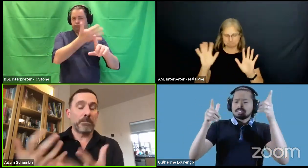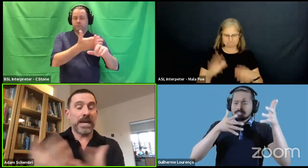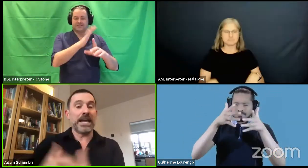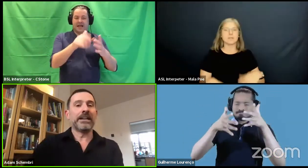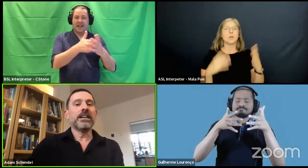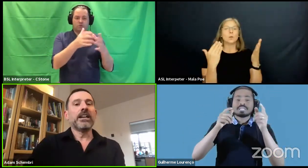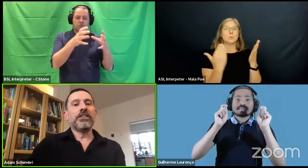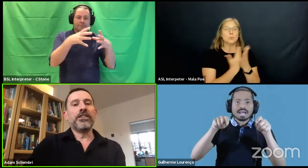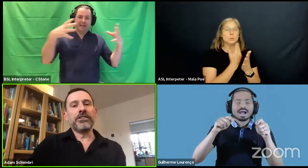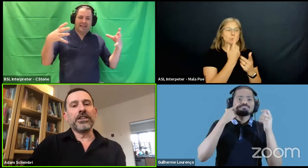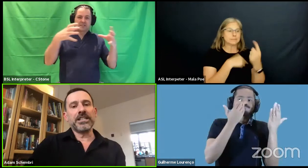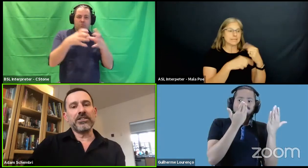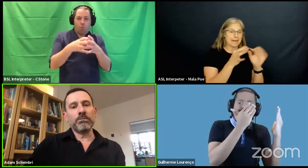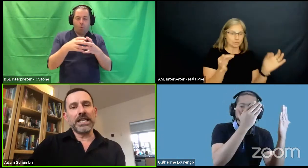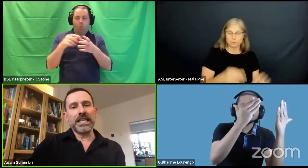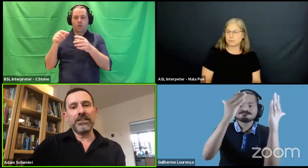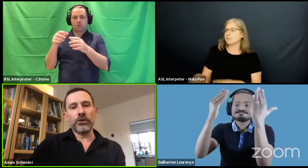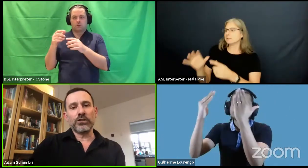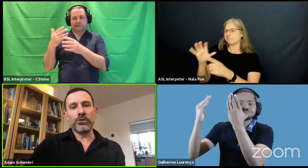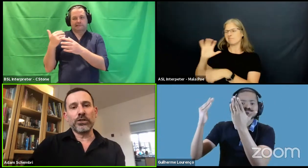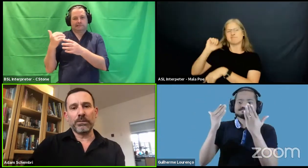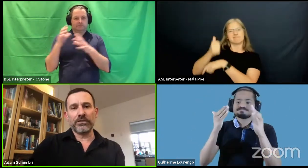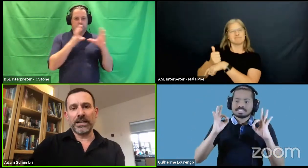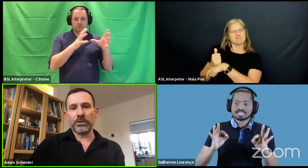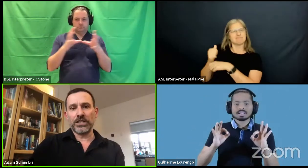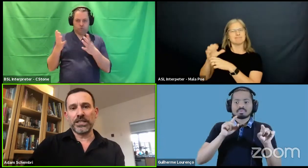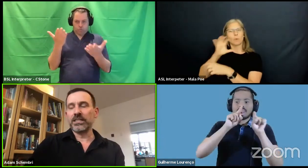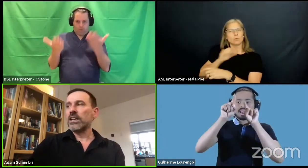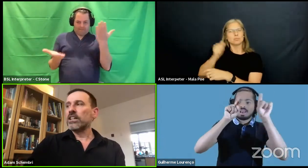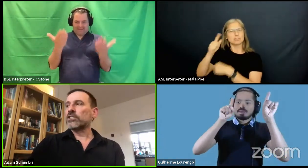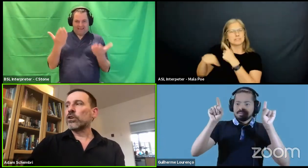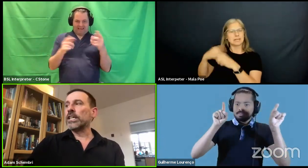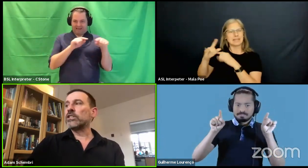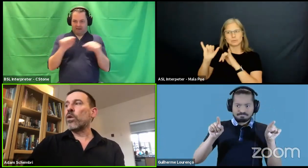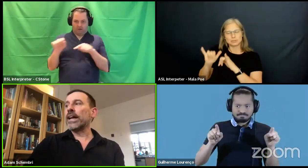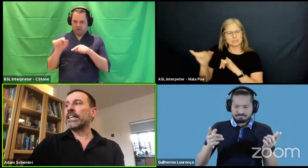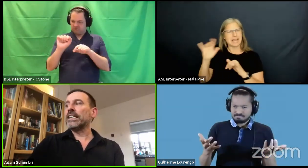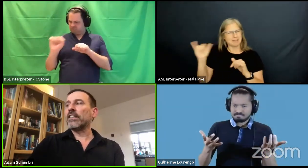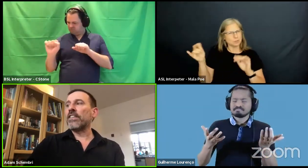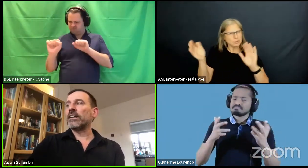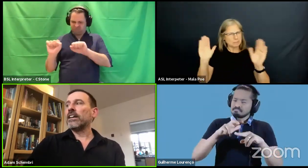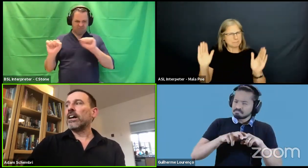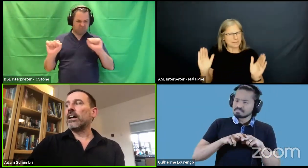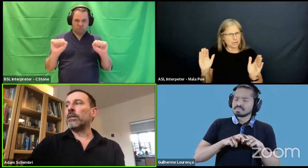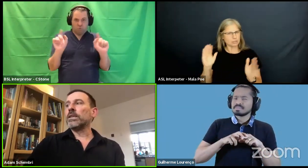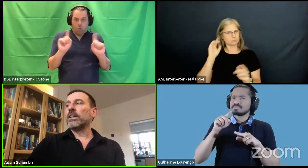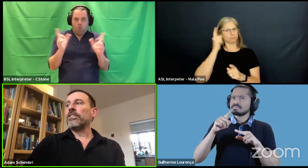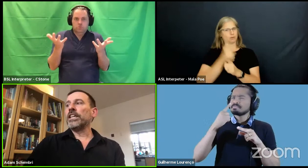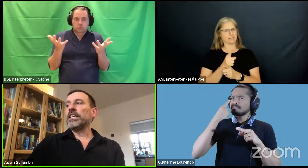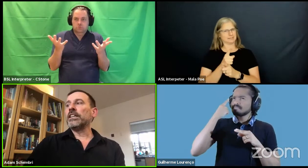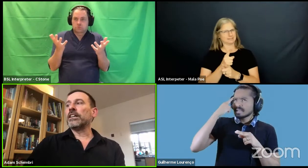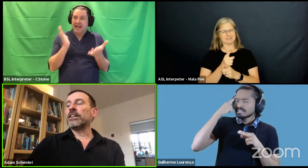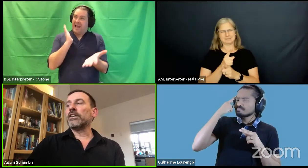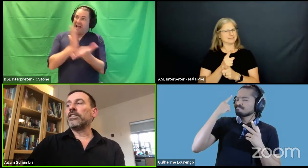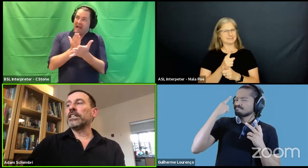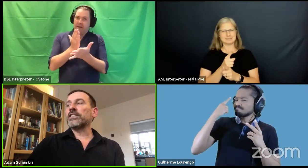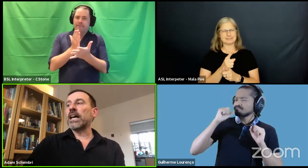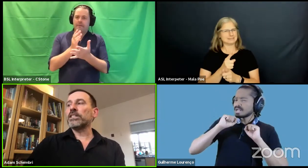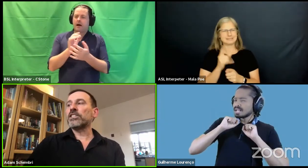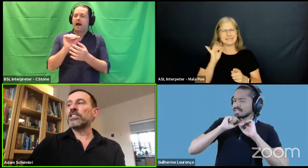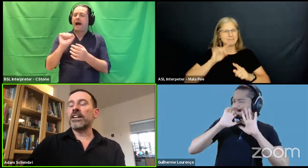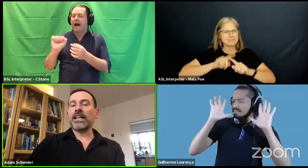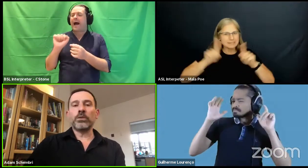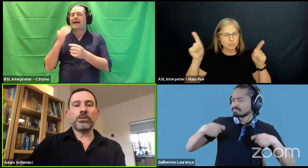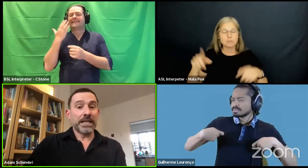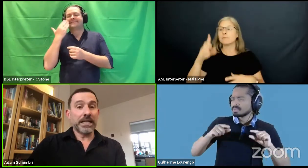to compare the systems in those two types of languages. So it's quite clear that the